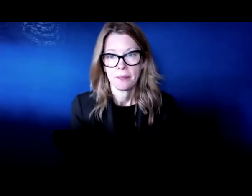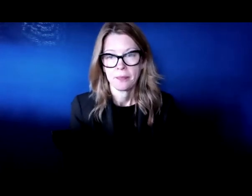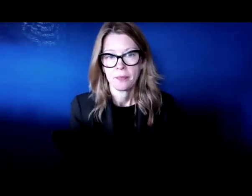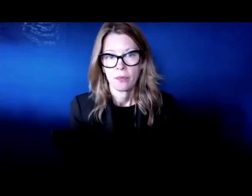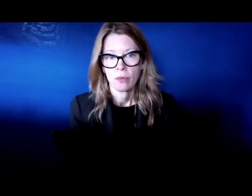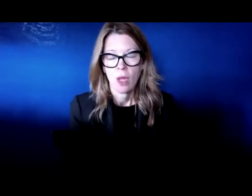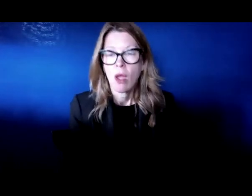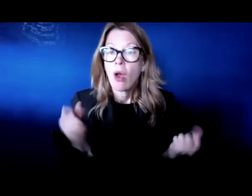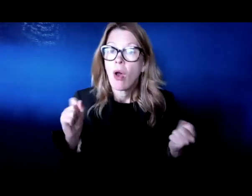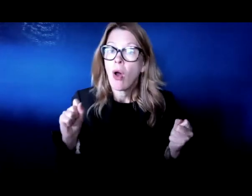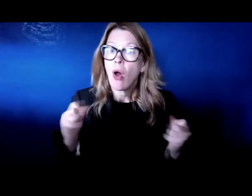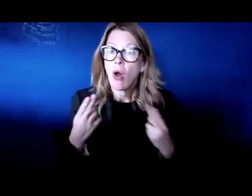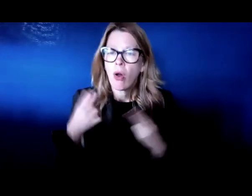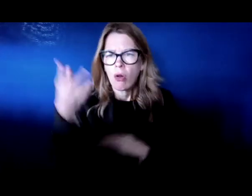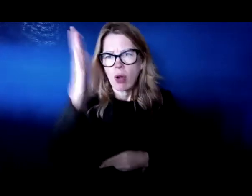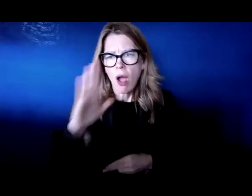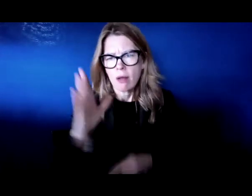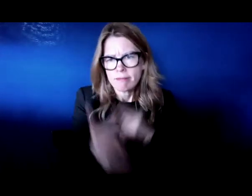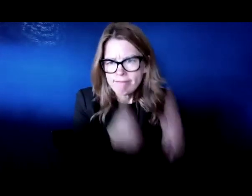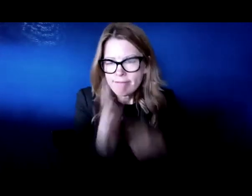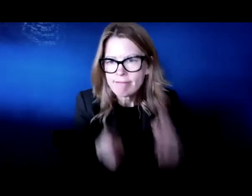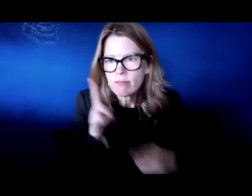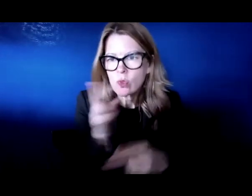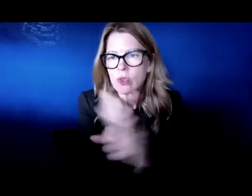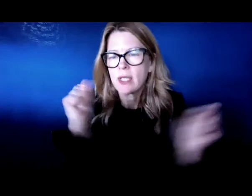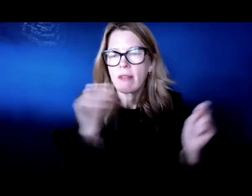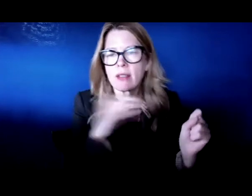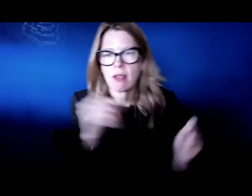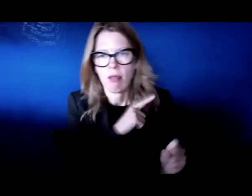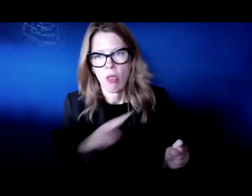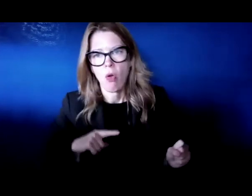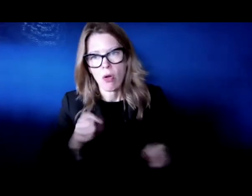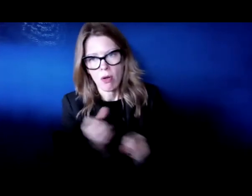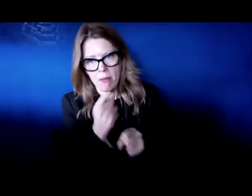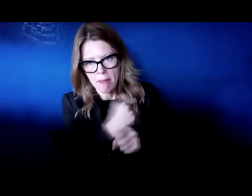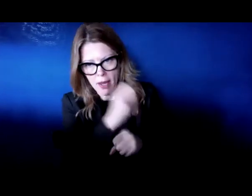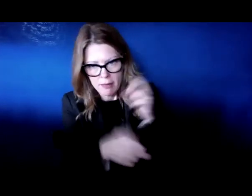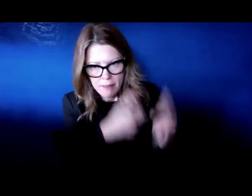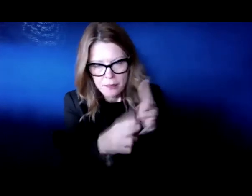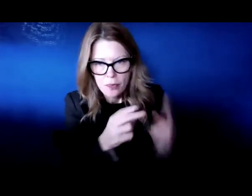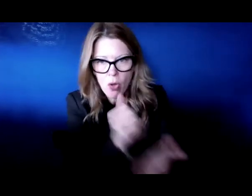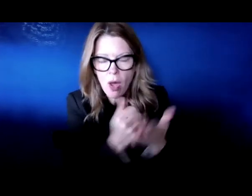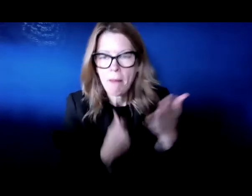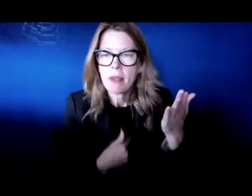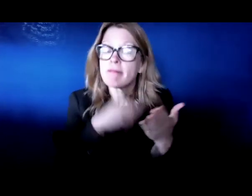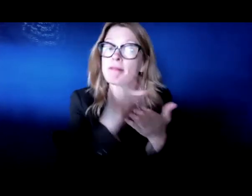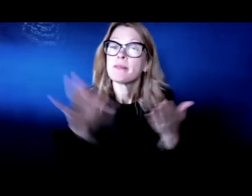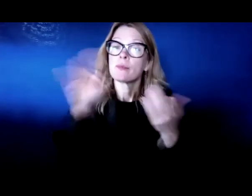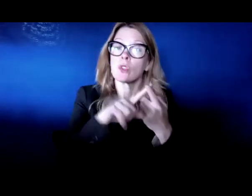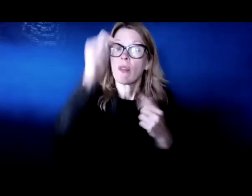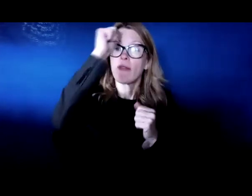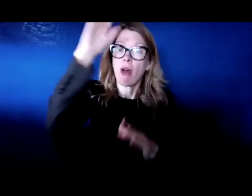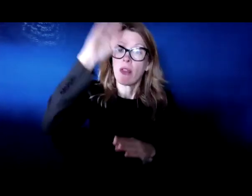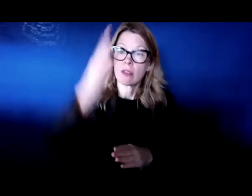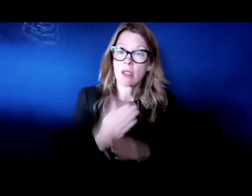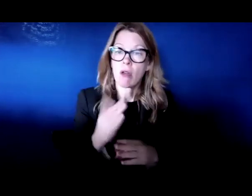O God, make speed to save us. O Lord, make haste to help us. Glory to the Father, and to the Son, and to